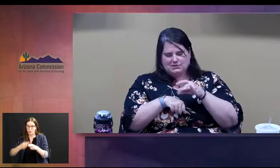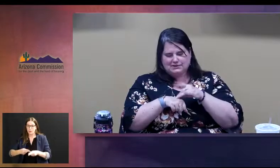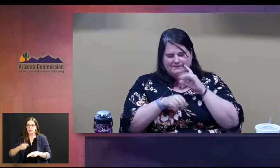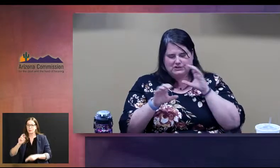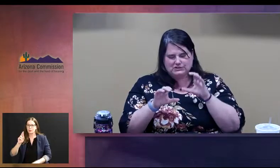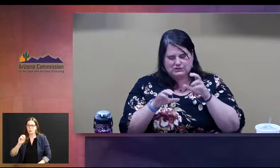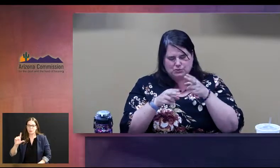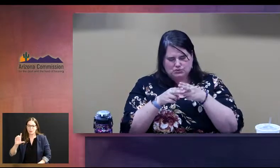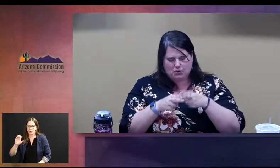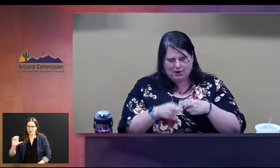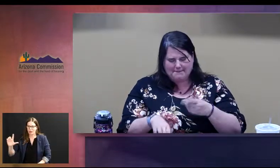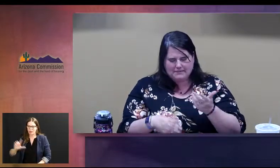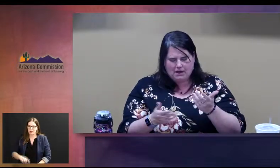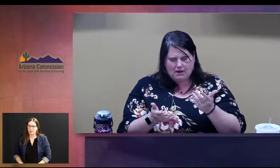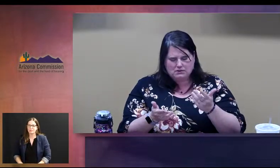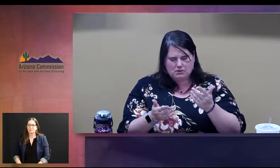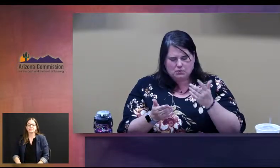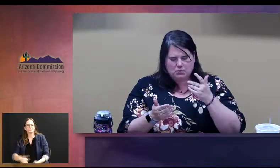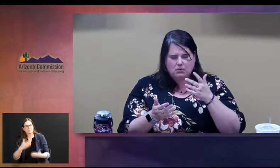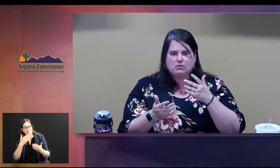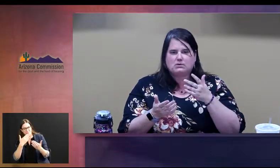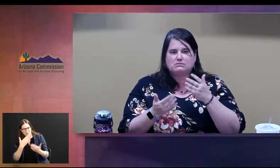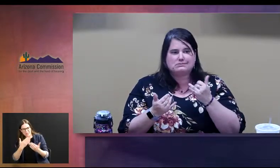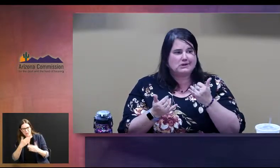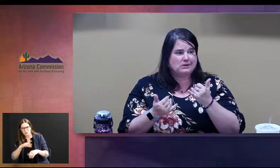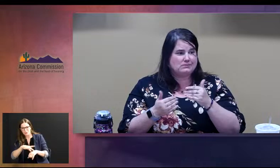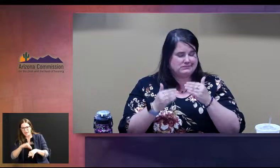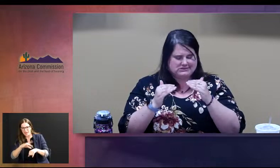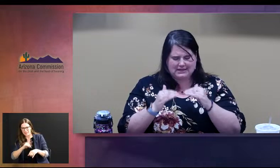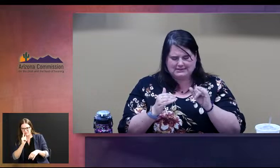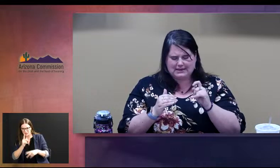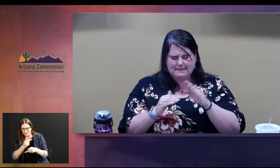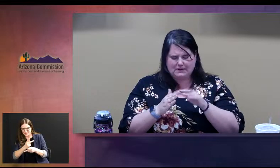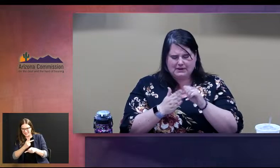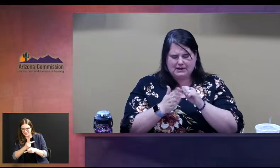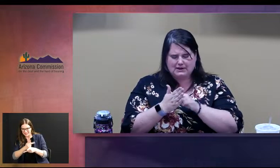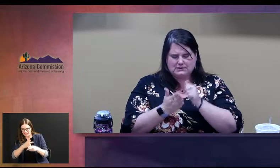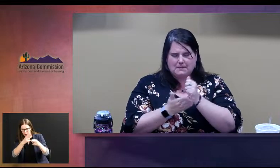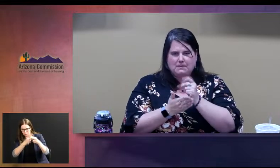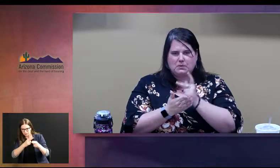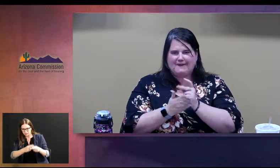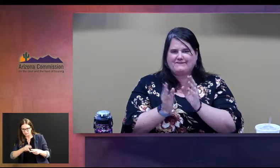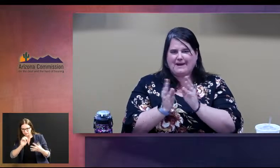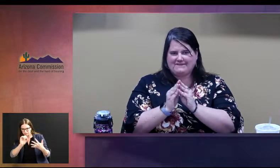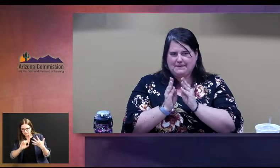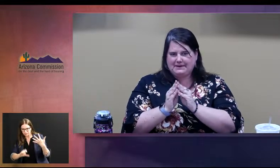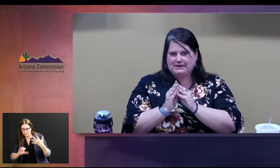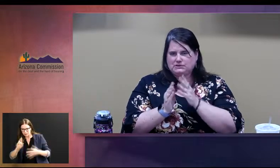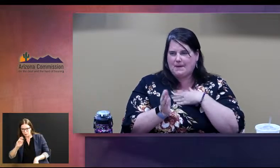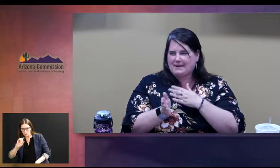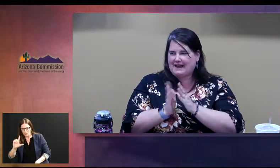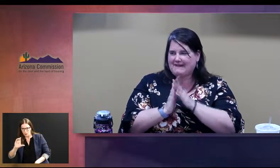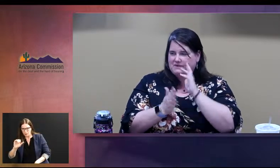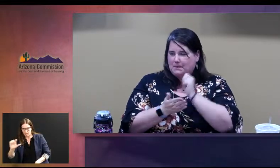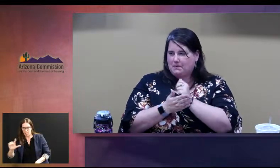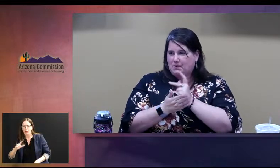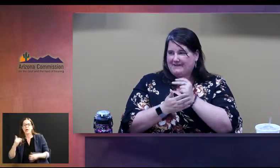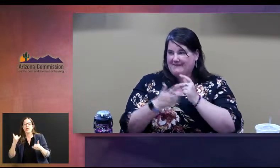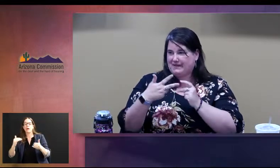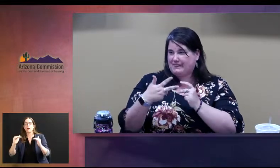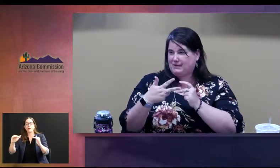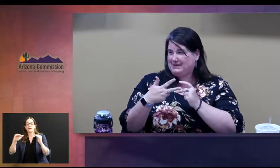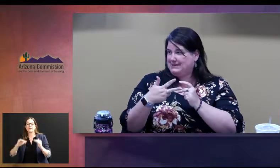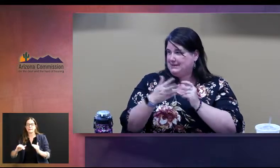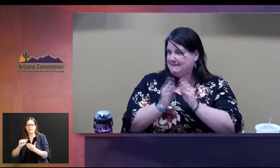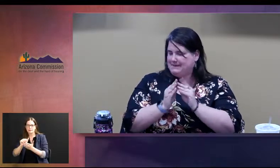Thank you so much, Kyla, for doing our roll call. We'll move on to the next item on the agenda, which is approval